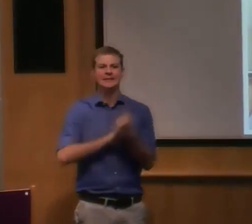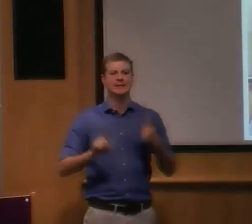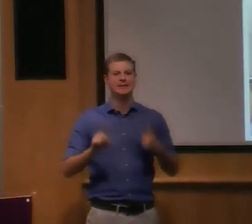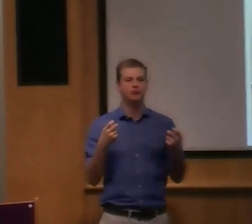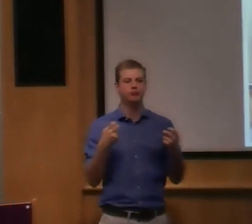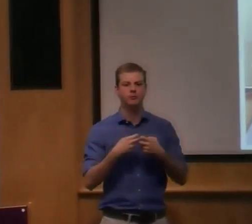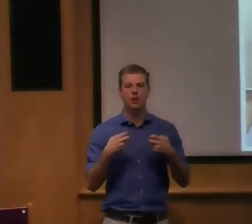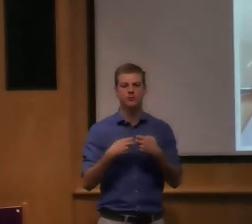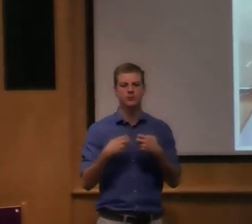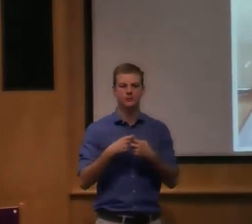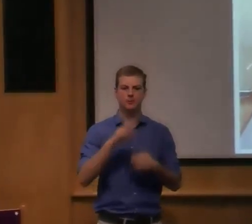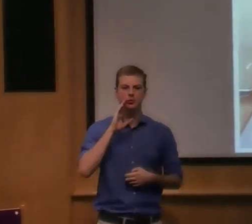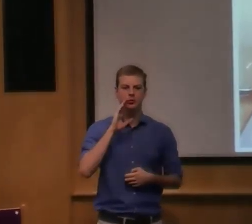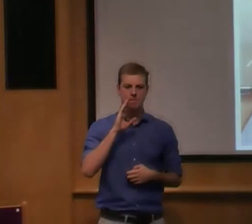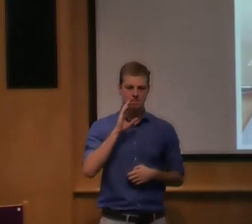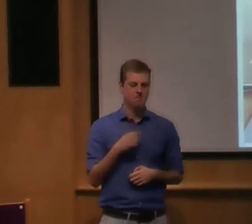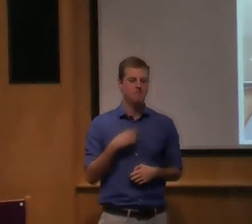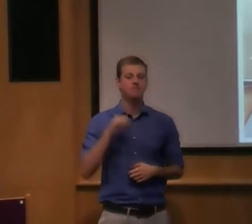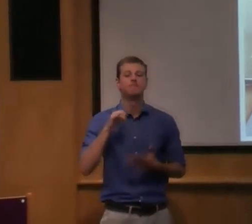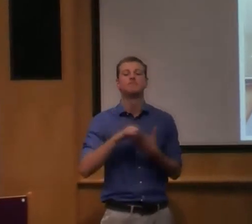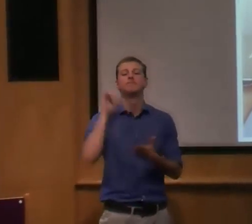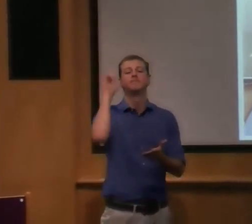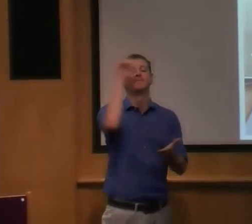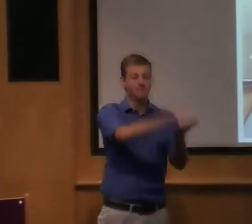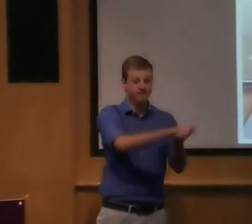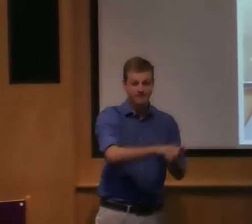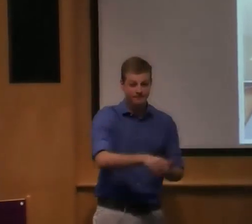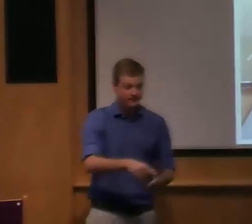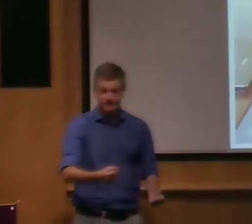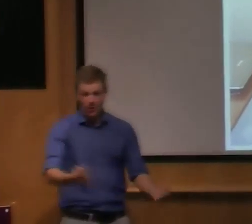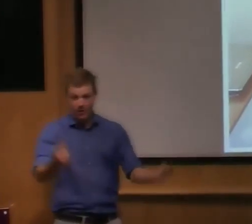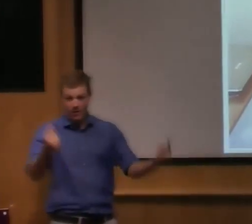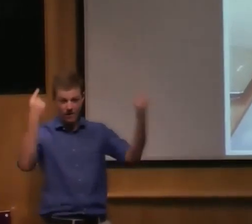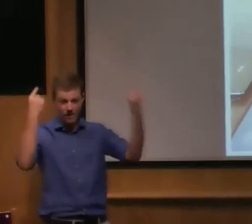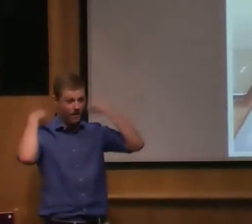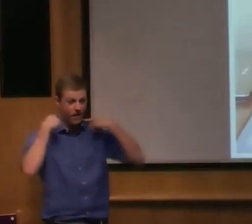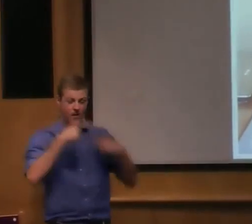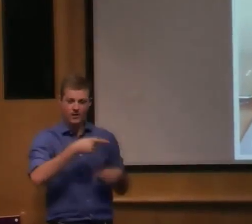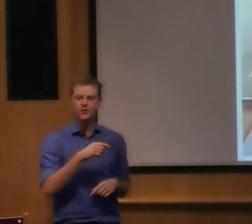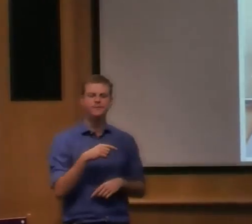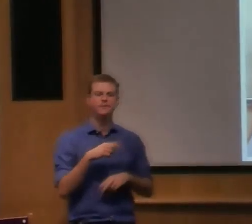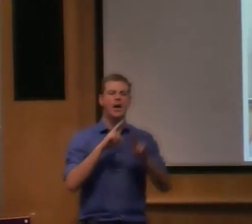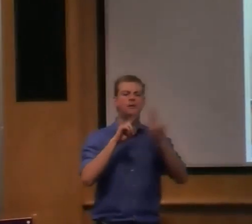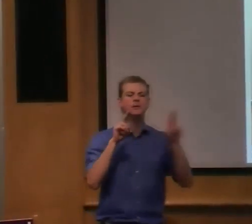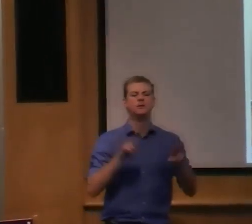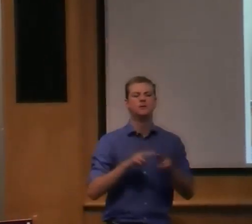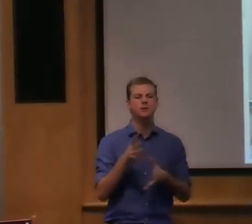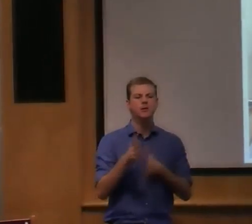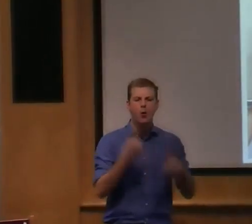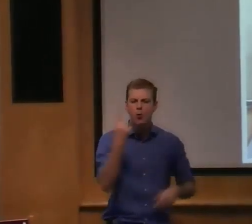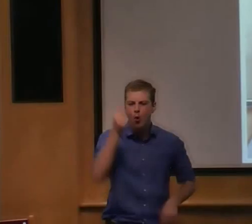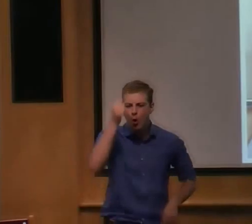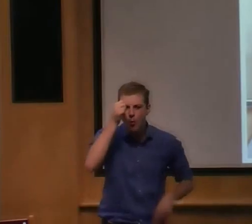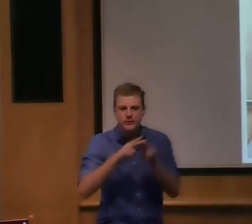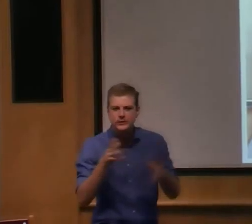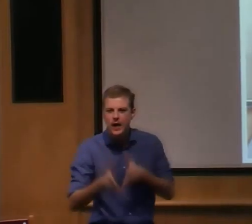the when they had their first meeting in Brussels, Belgium, which I went to, and you couldn't understand an awful lot. Do